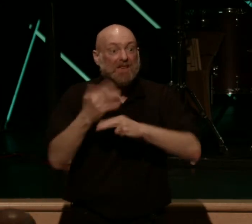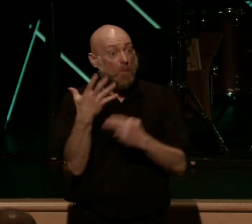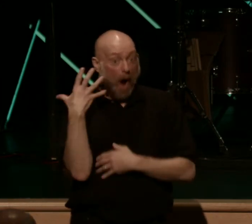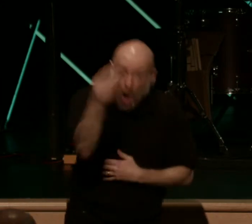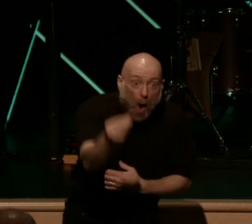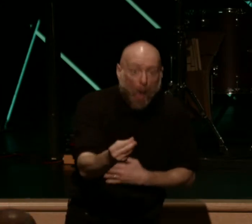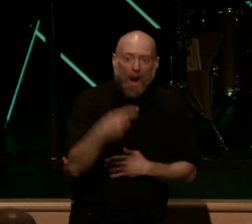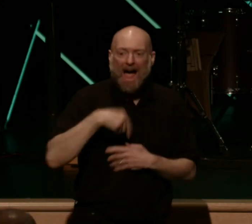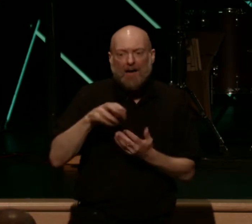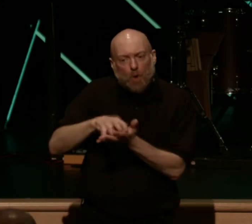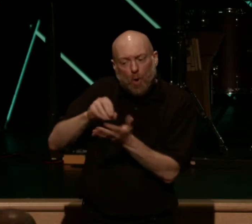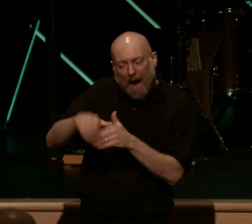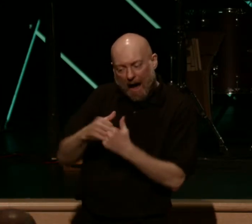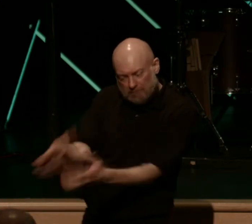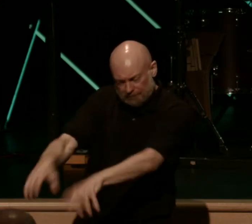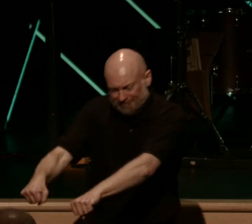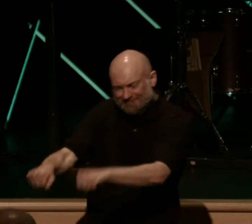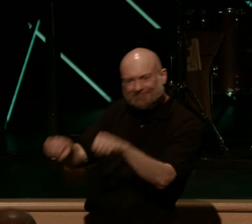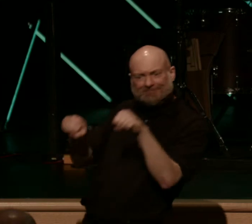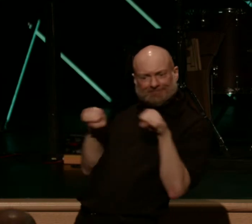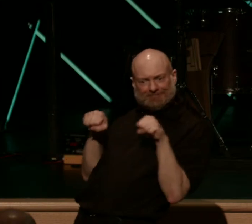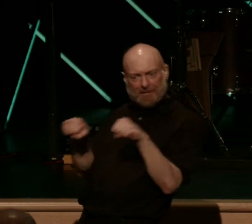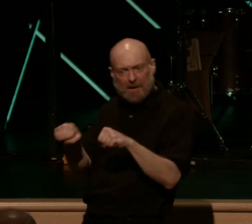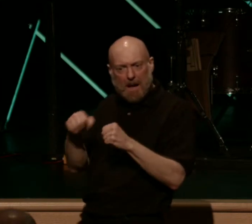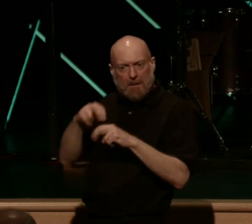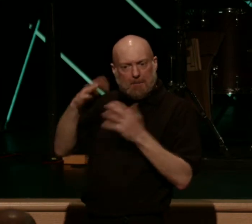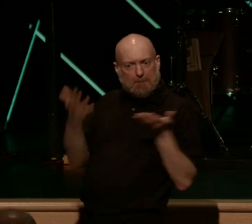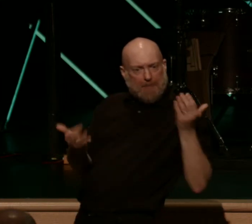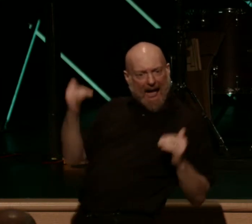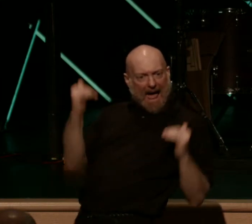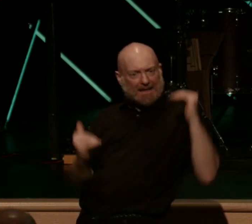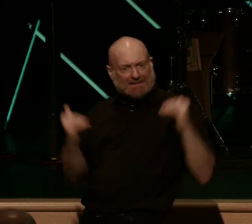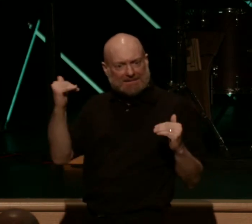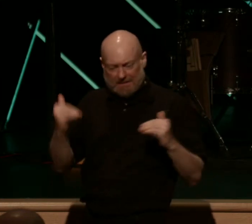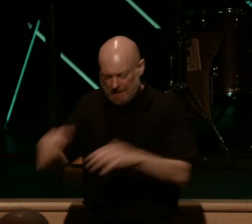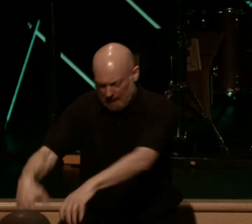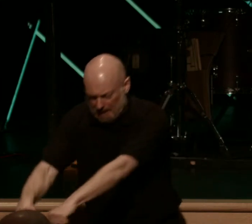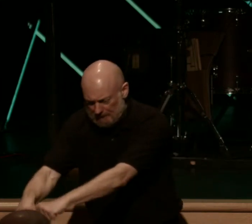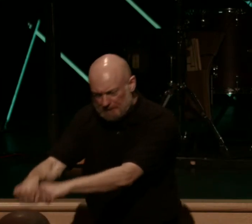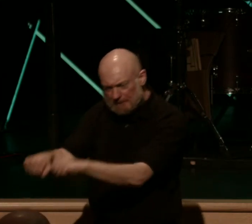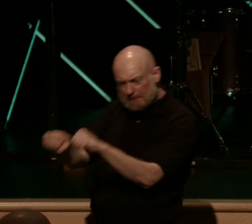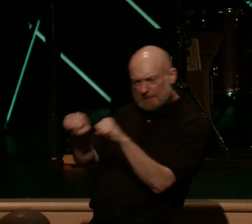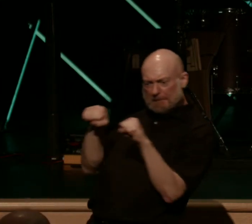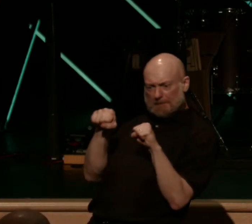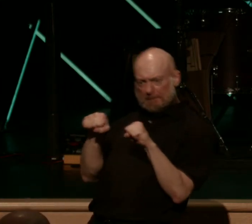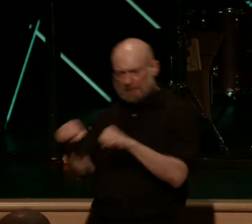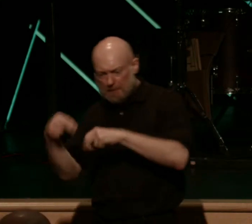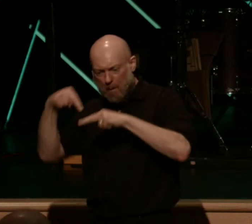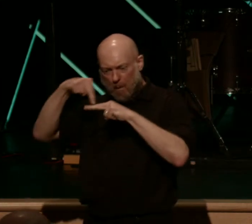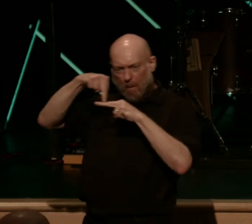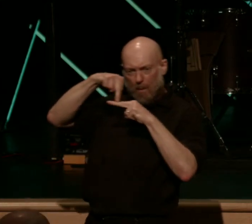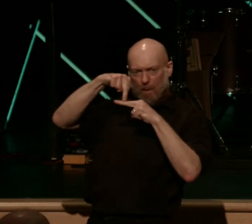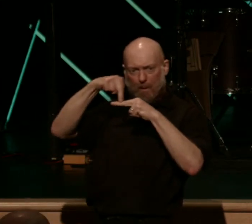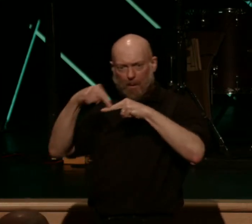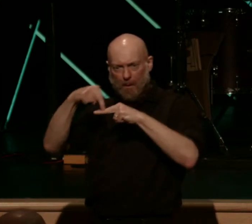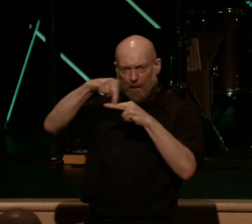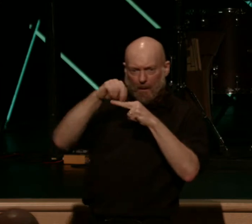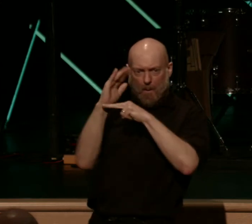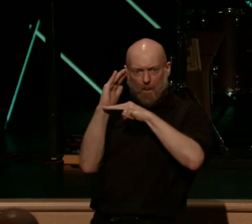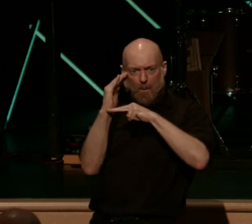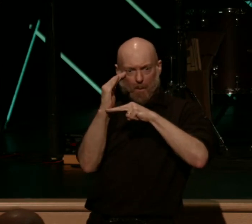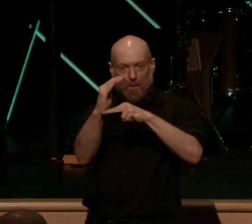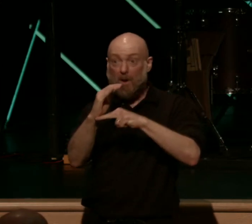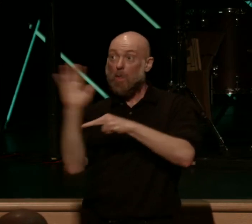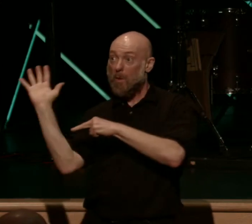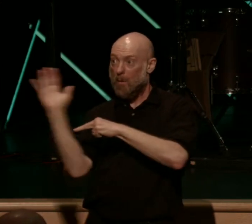anywhere, you've got to learn how to use the sail. You have to learn how to balance on the board, but then you have to learn how to pull up the sail and position the sail so that it catches